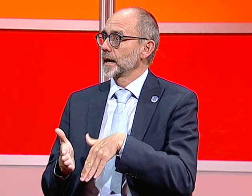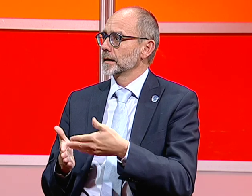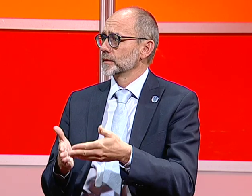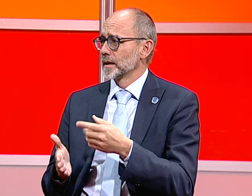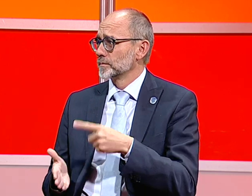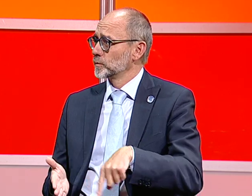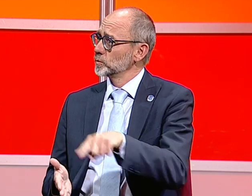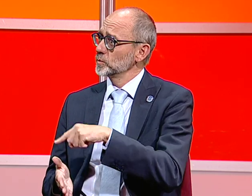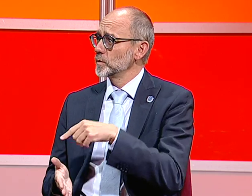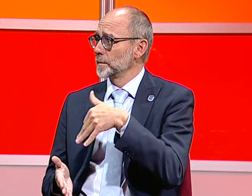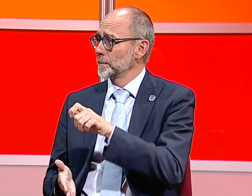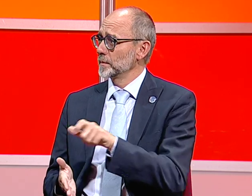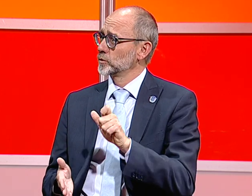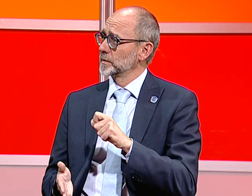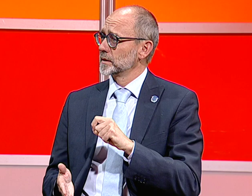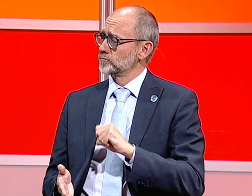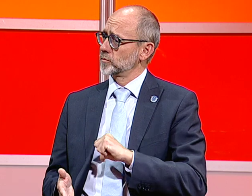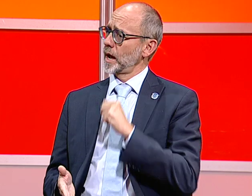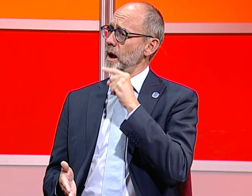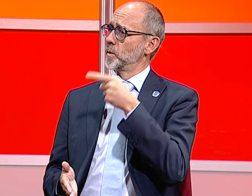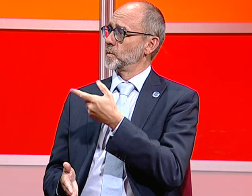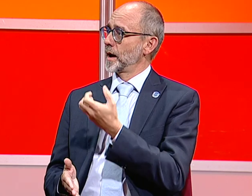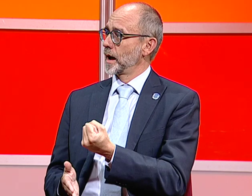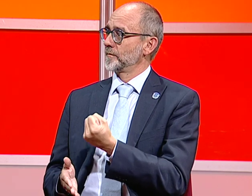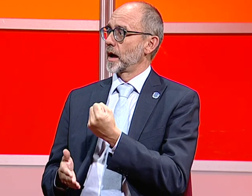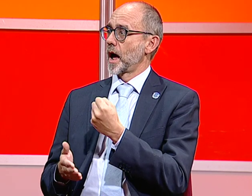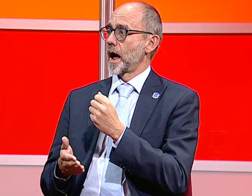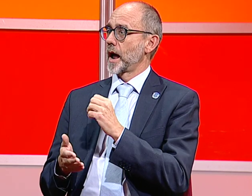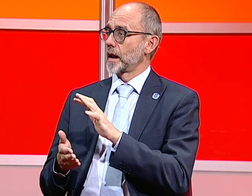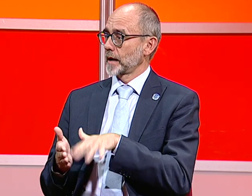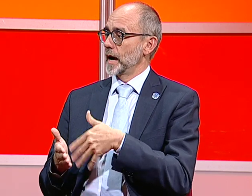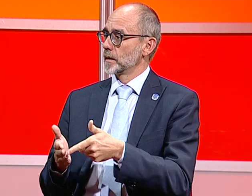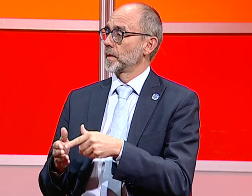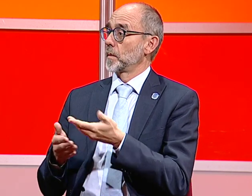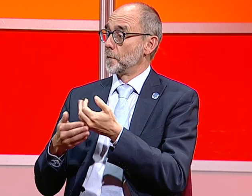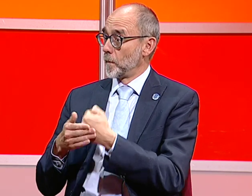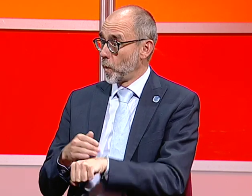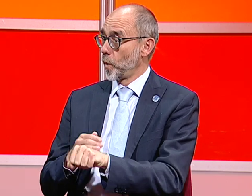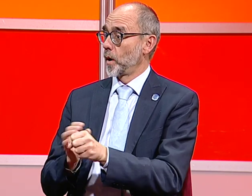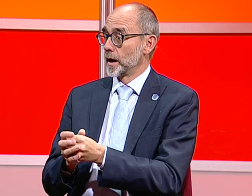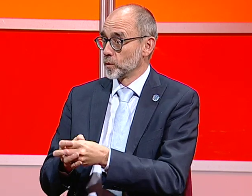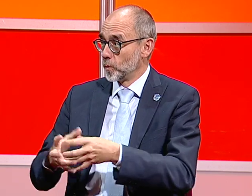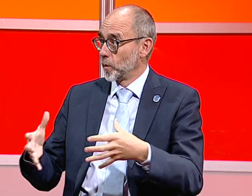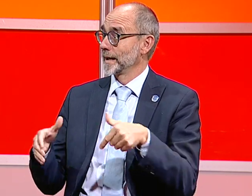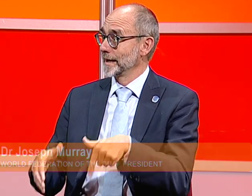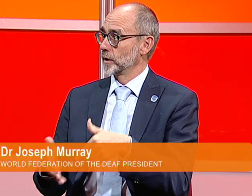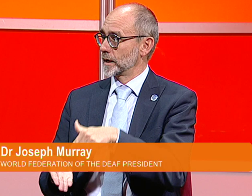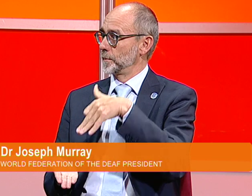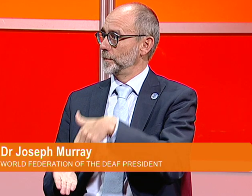natural language. So Namibian Sign Language is something that exists in Namibia only, and Namibian people should